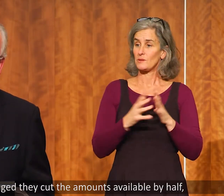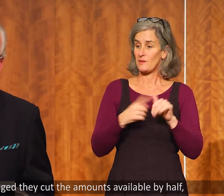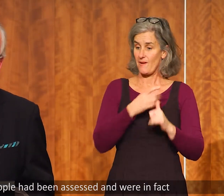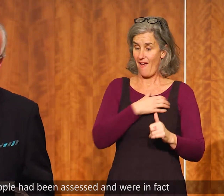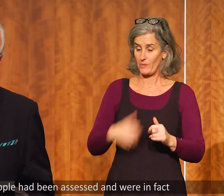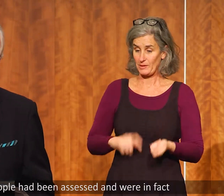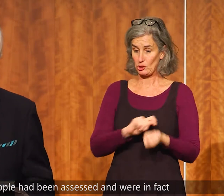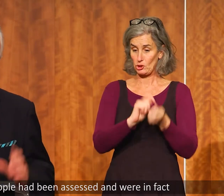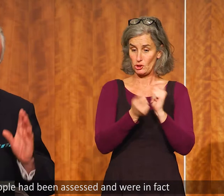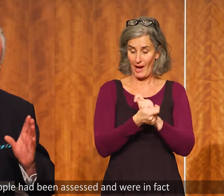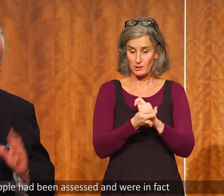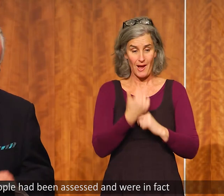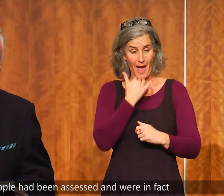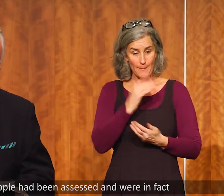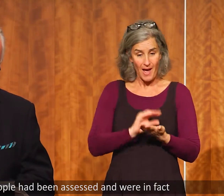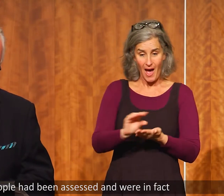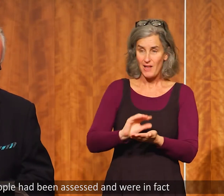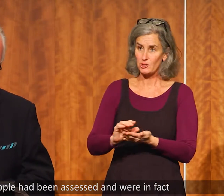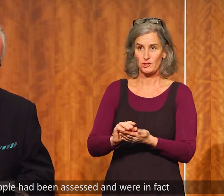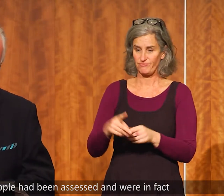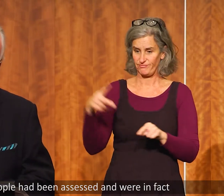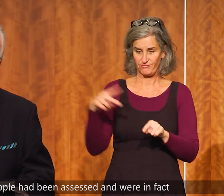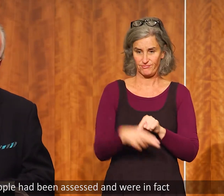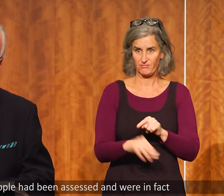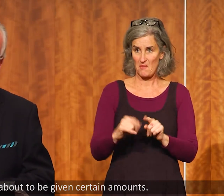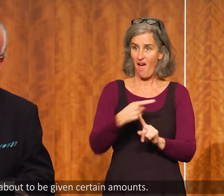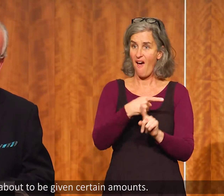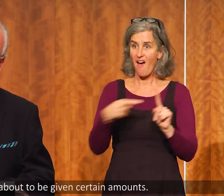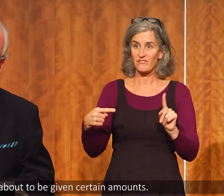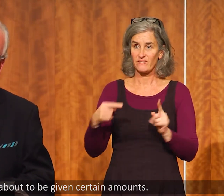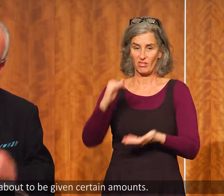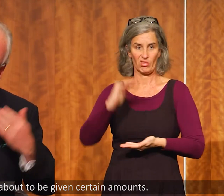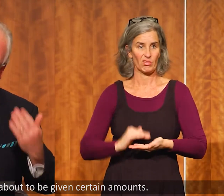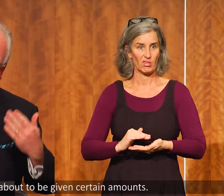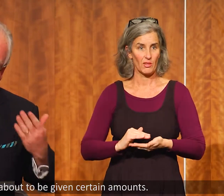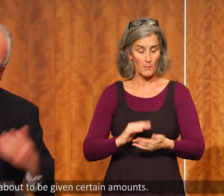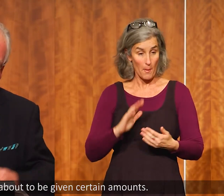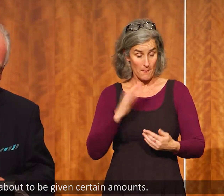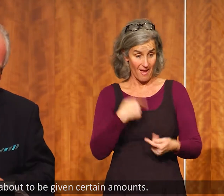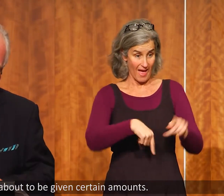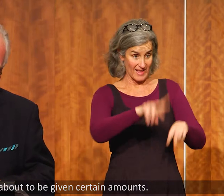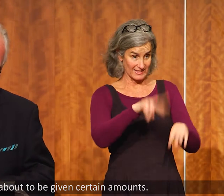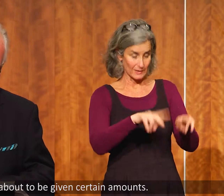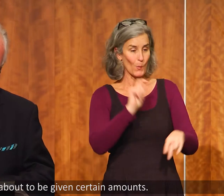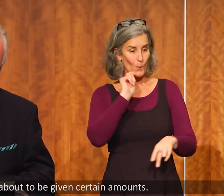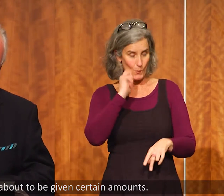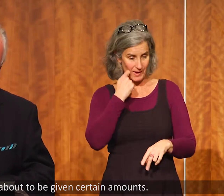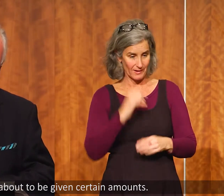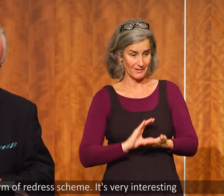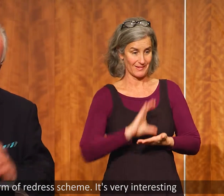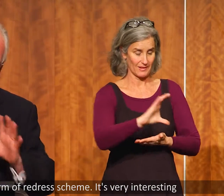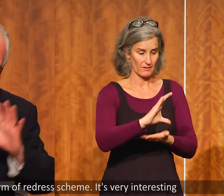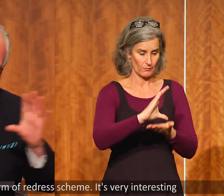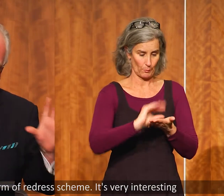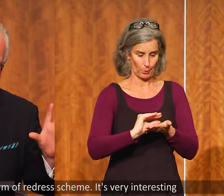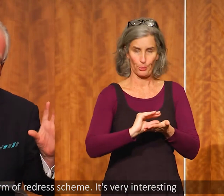half, even after people had been assessed and were in fact given or were about to be given certain amounts.